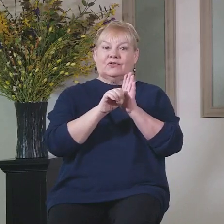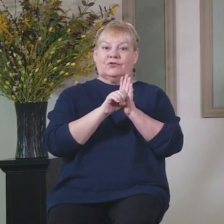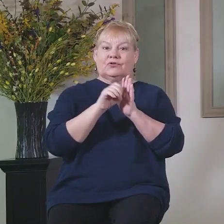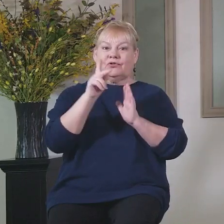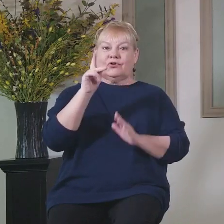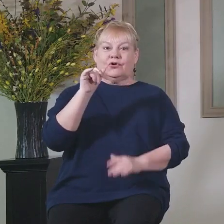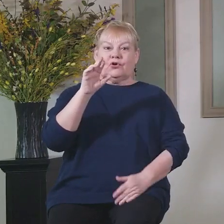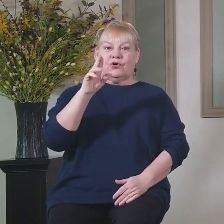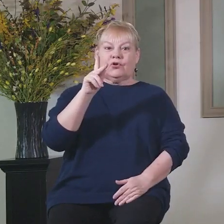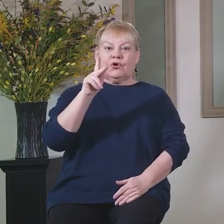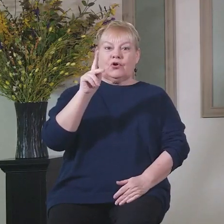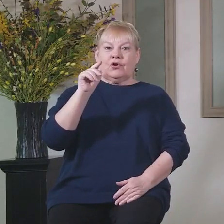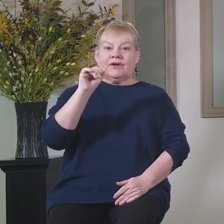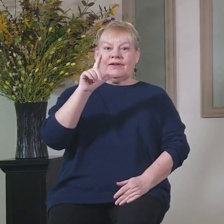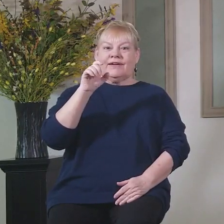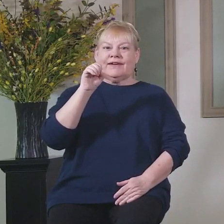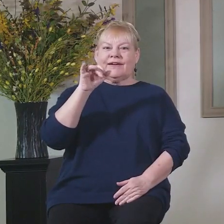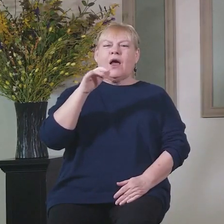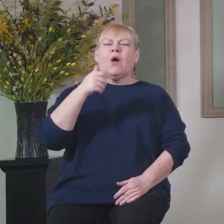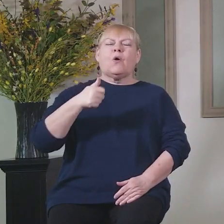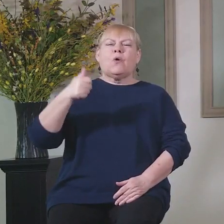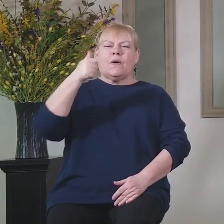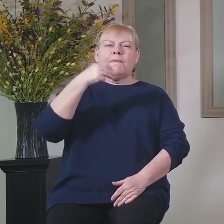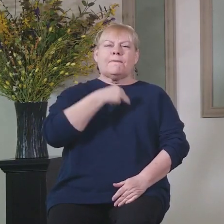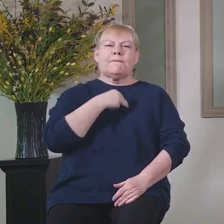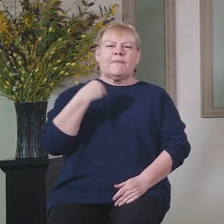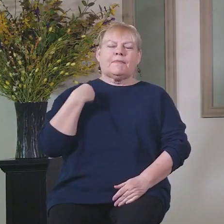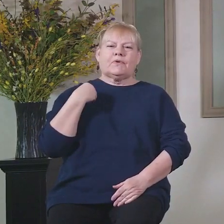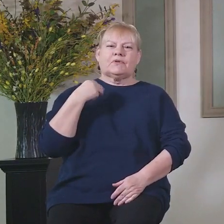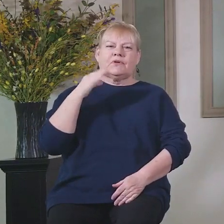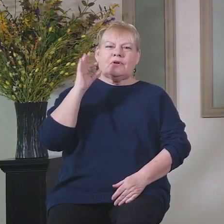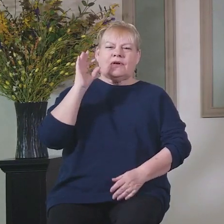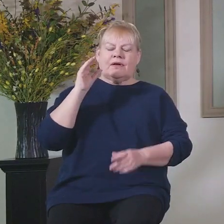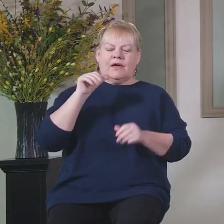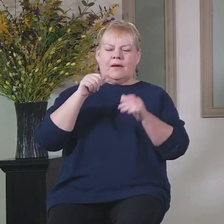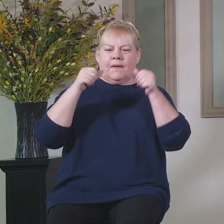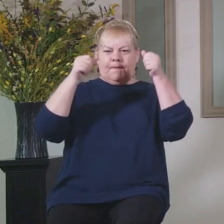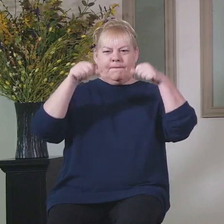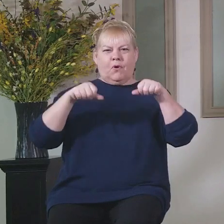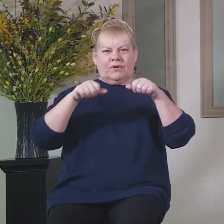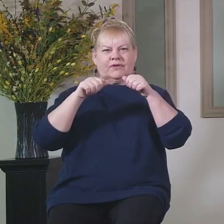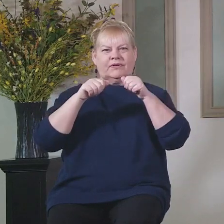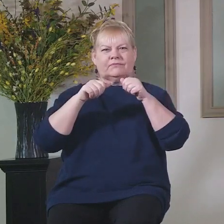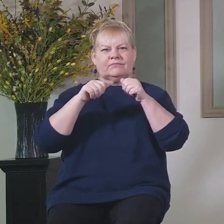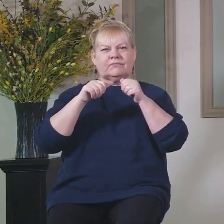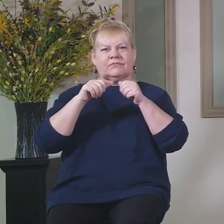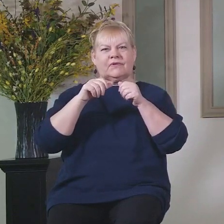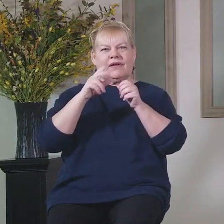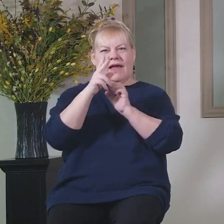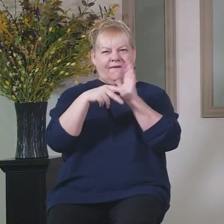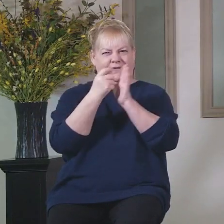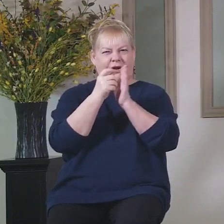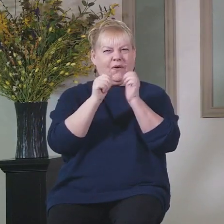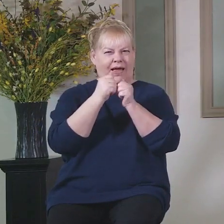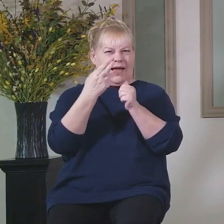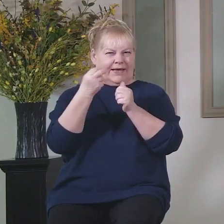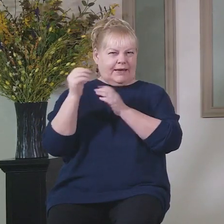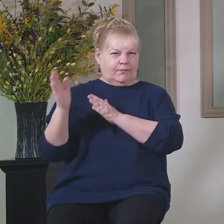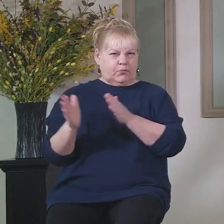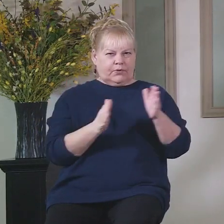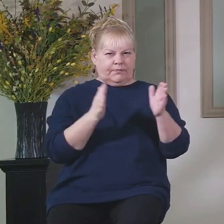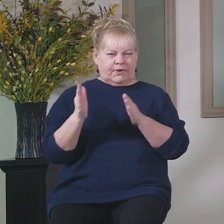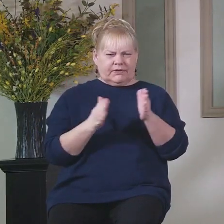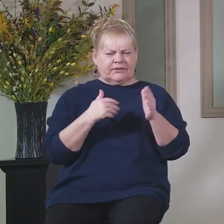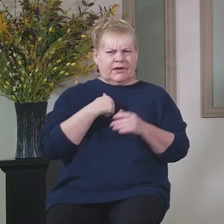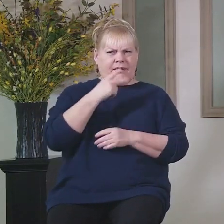Kirk Talley, posted a video last night about how he prepares. And so I